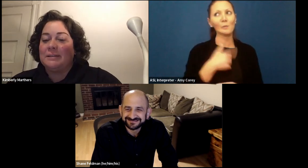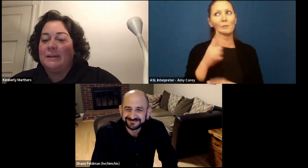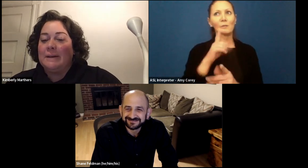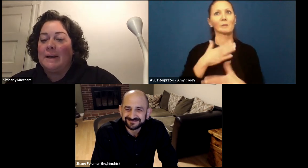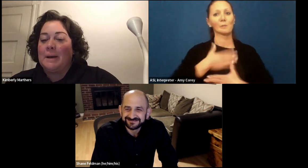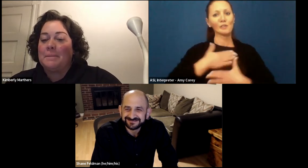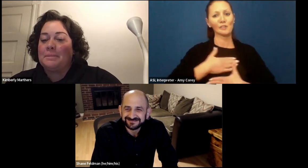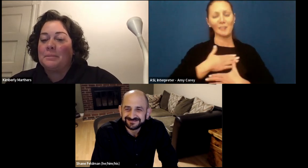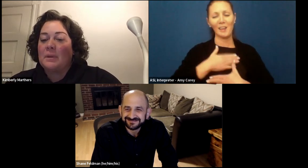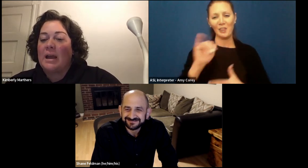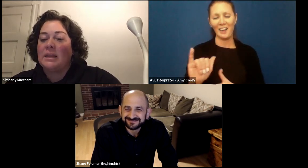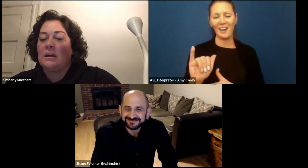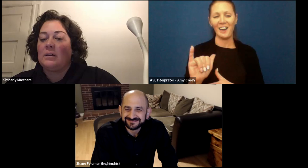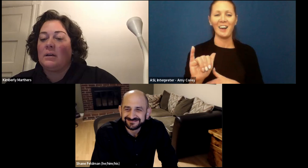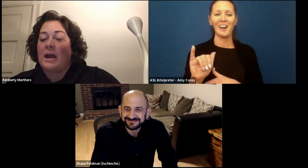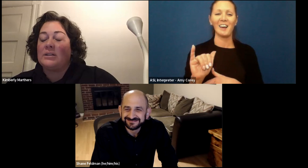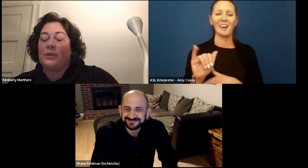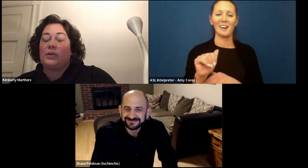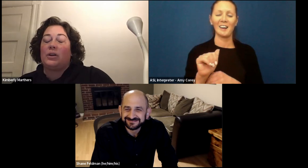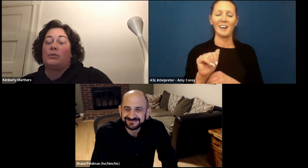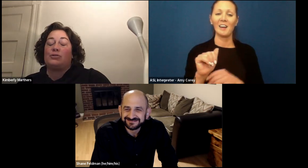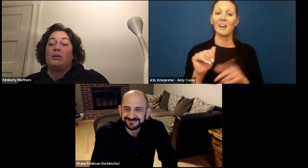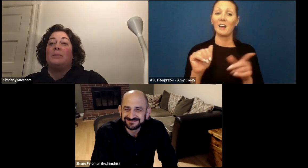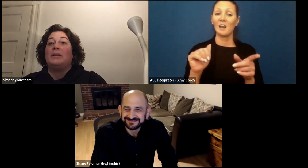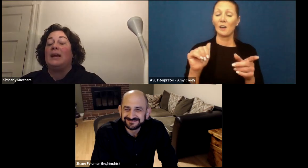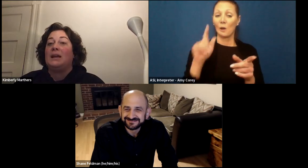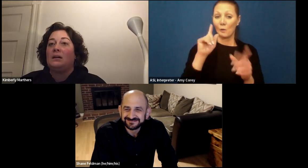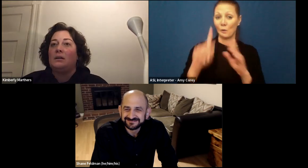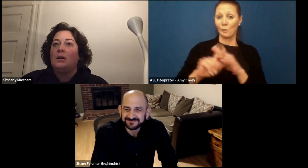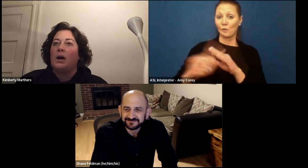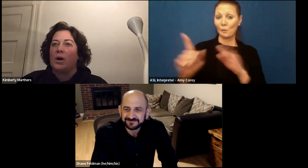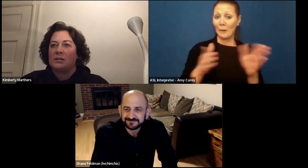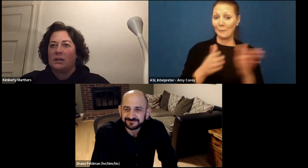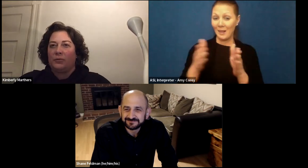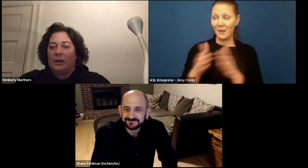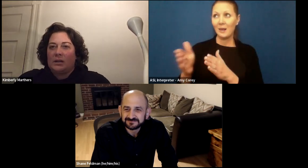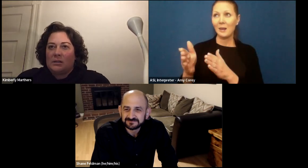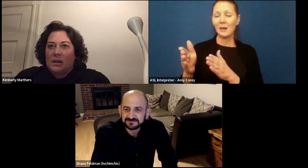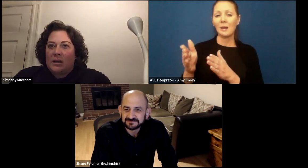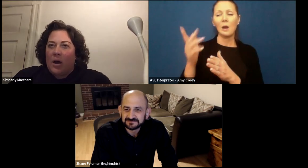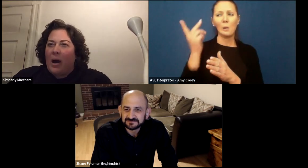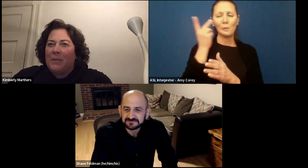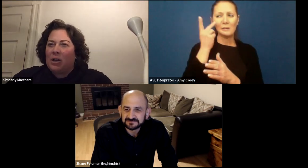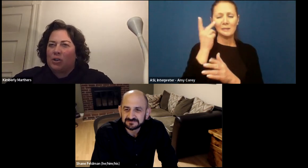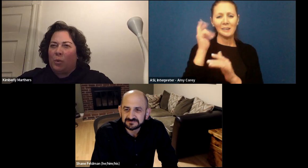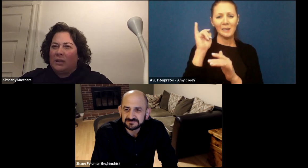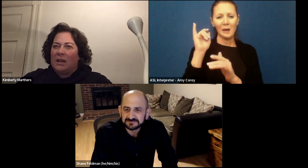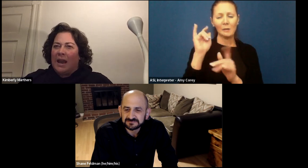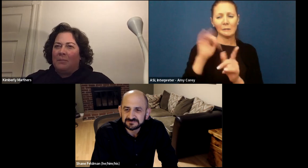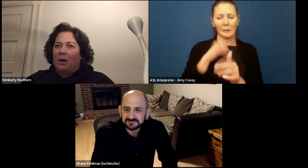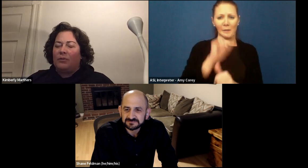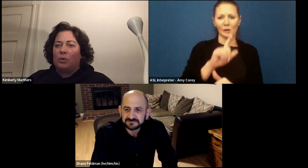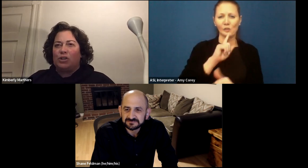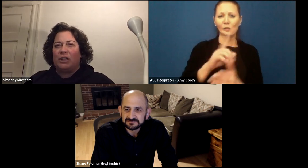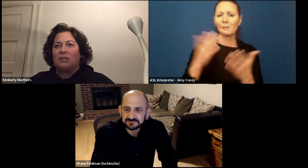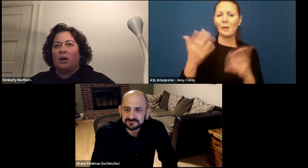unnoticed. I think as for the retreat planning, I want to see if we can send out, I'm not sure what the